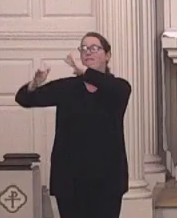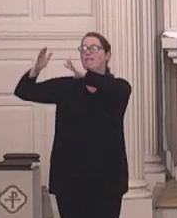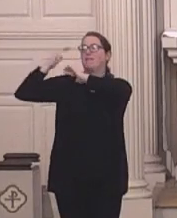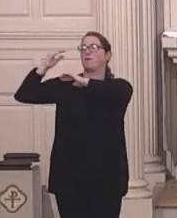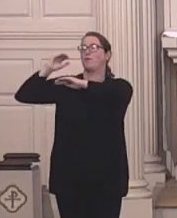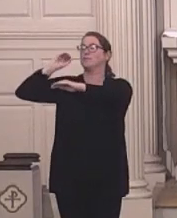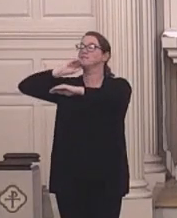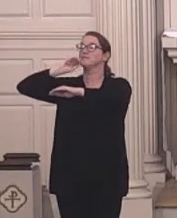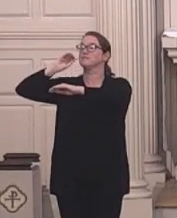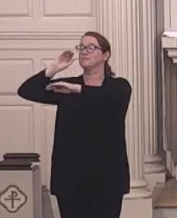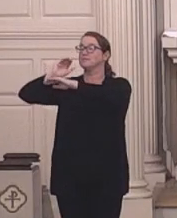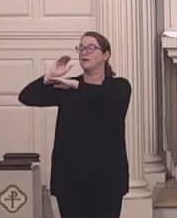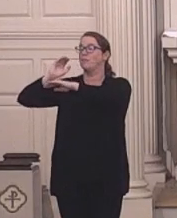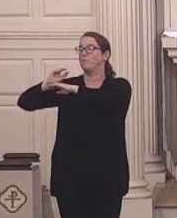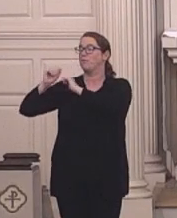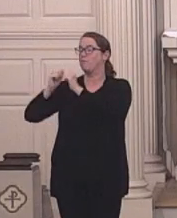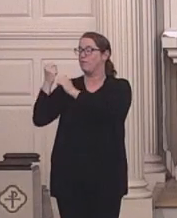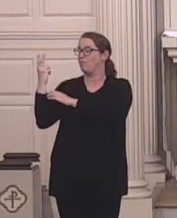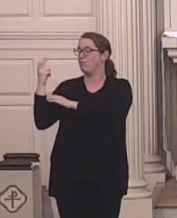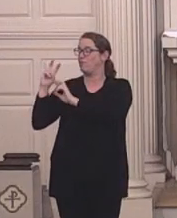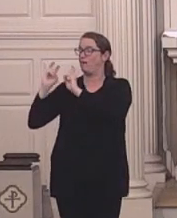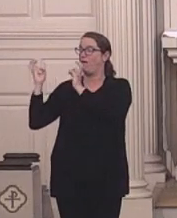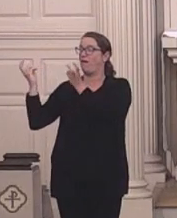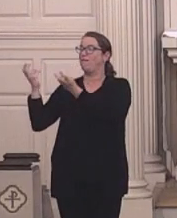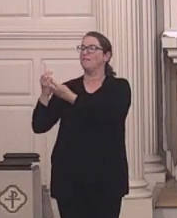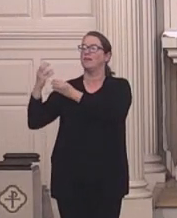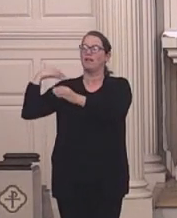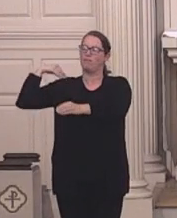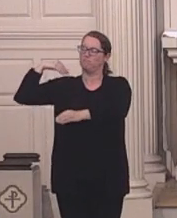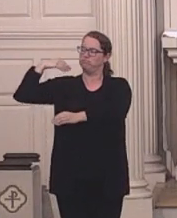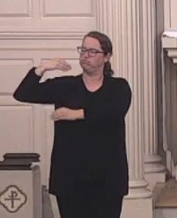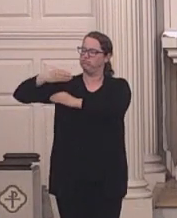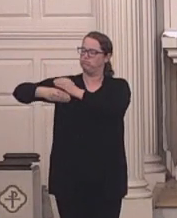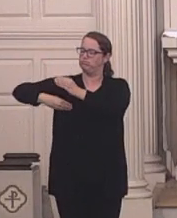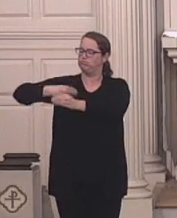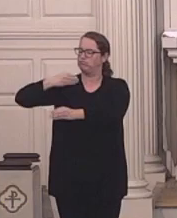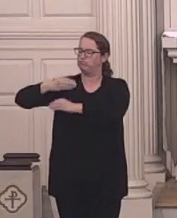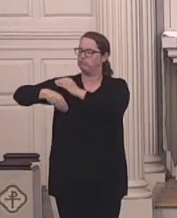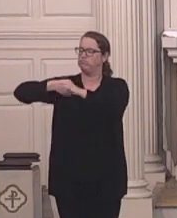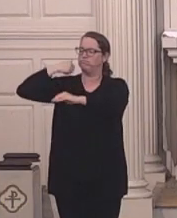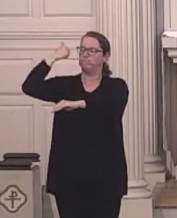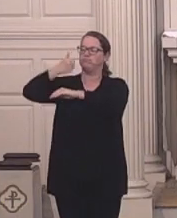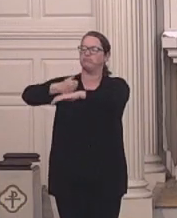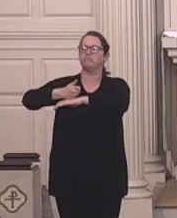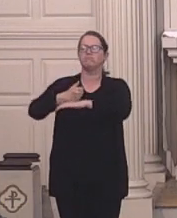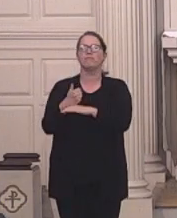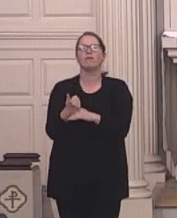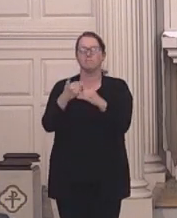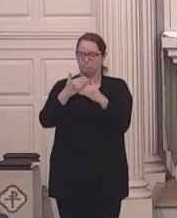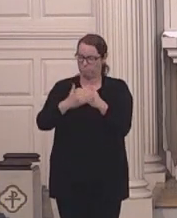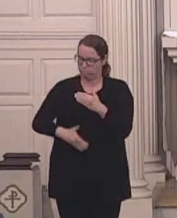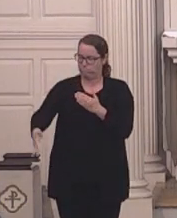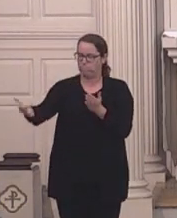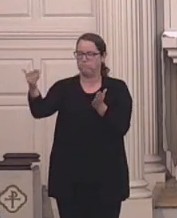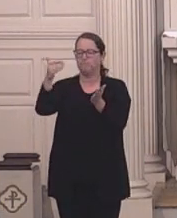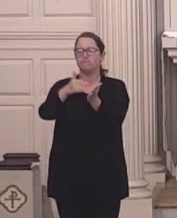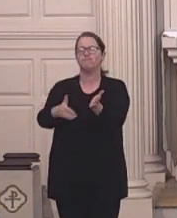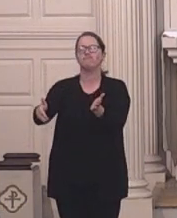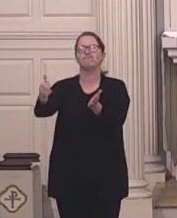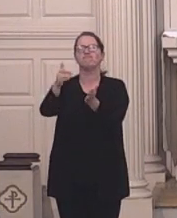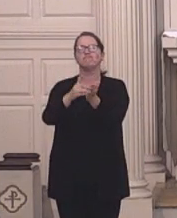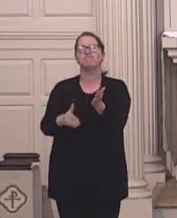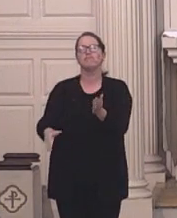seated, Christ ordained to be repeated, his memorial ne'er